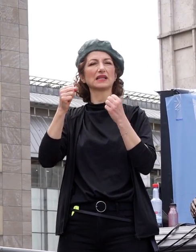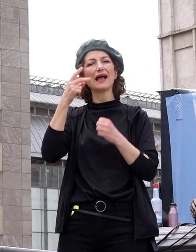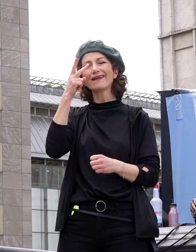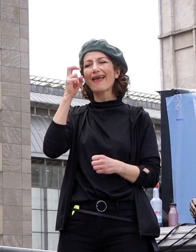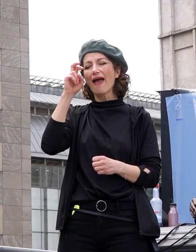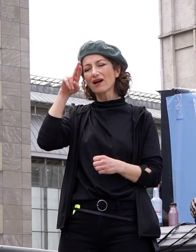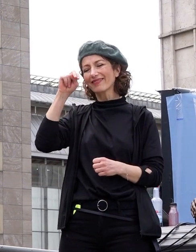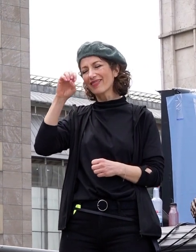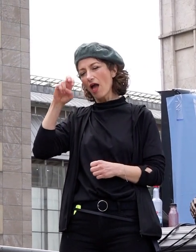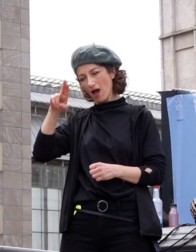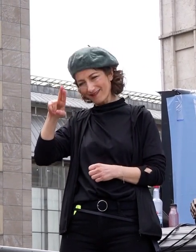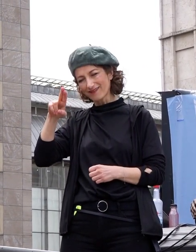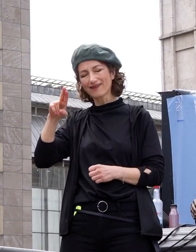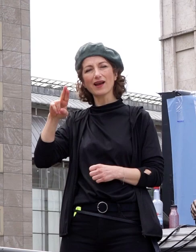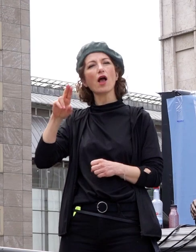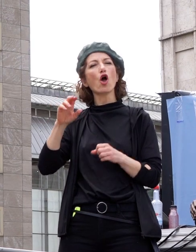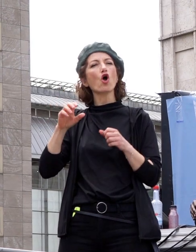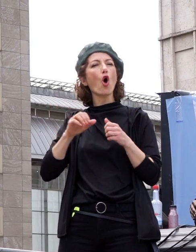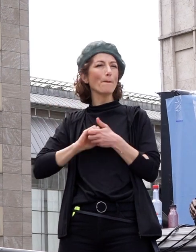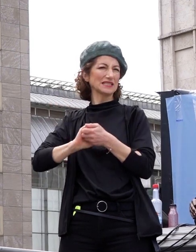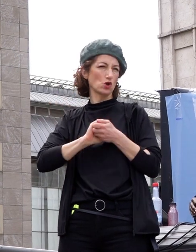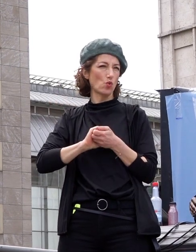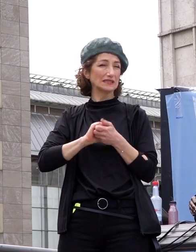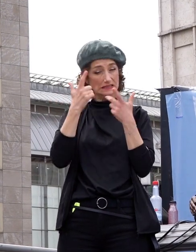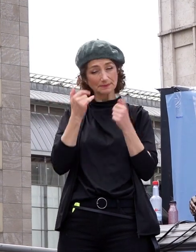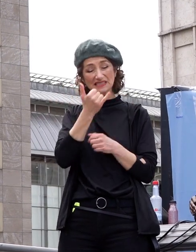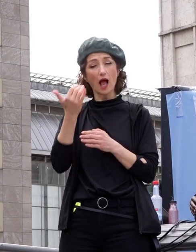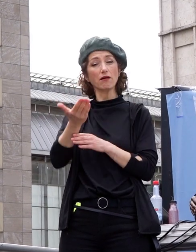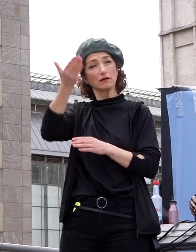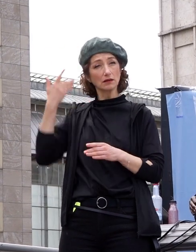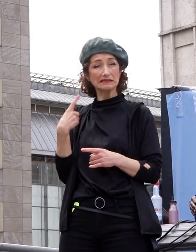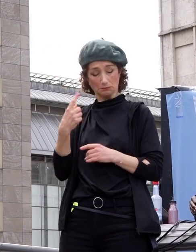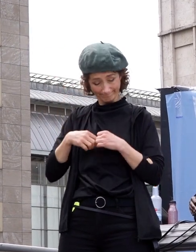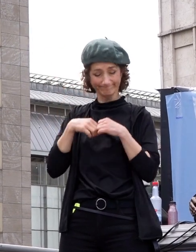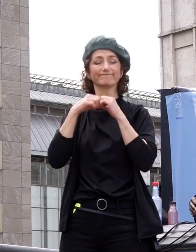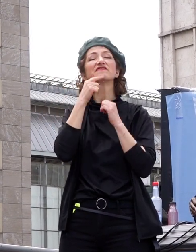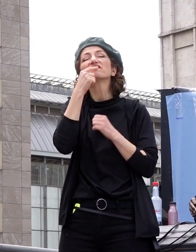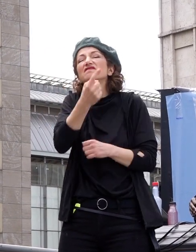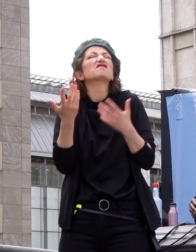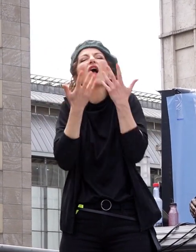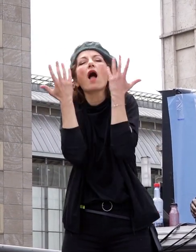70 years ago, the Kerner Commission said,